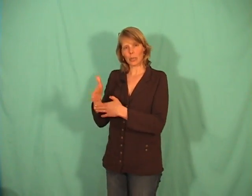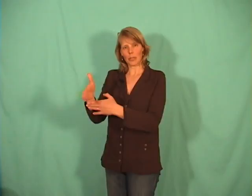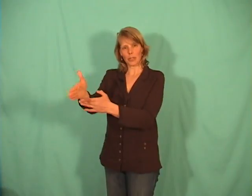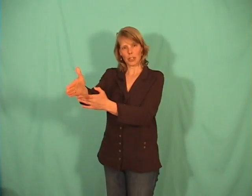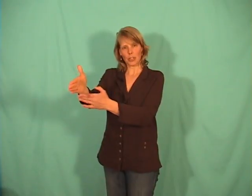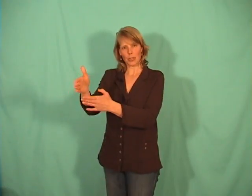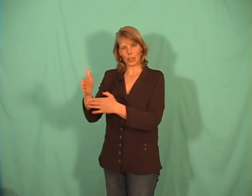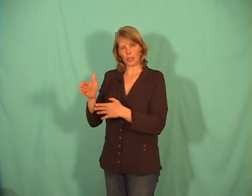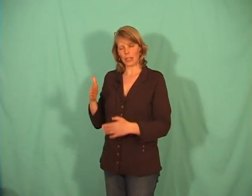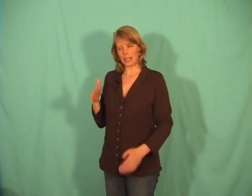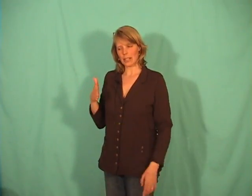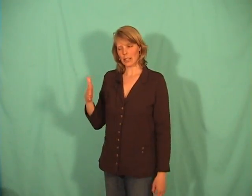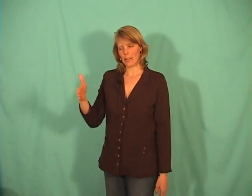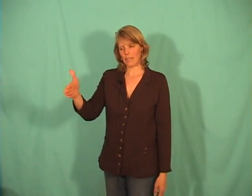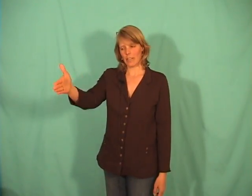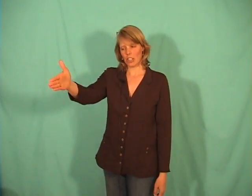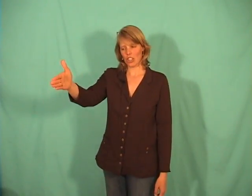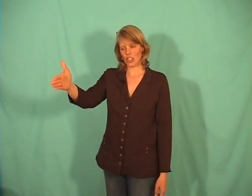learned in an earlier lesson. Fish.